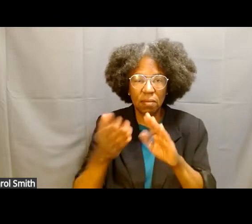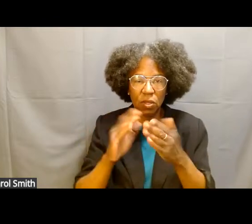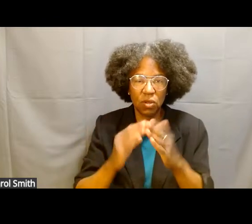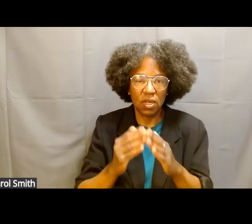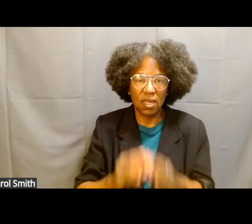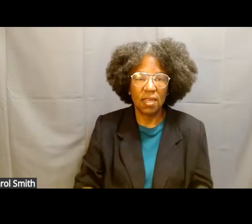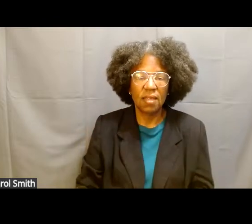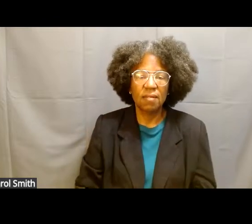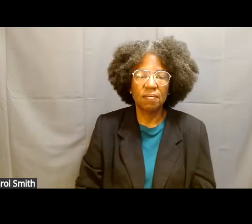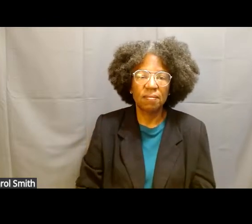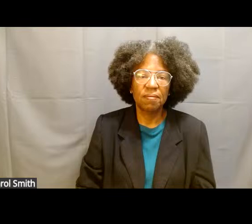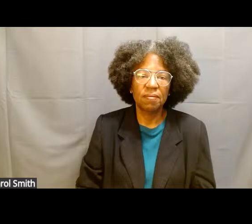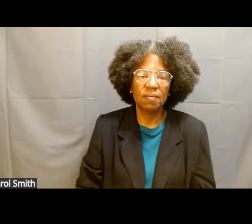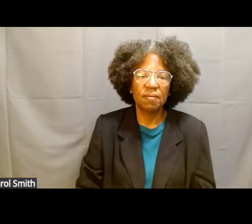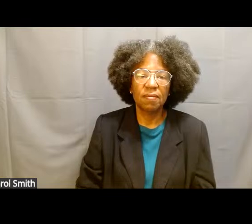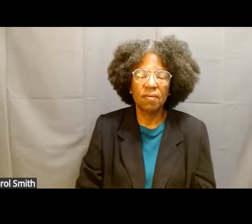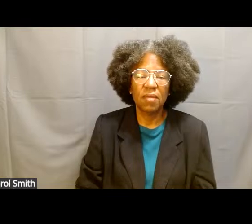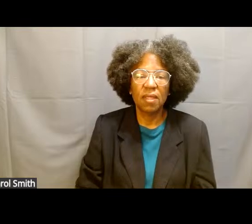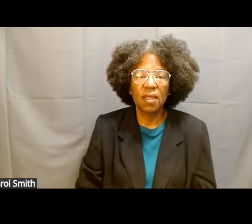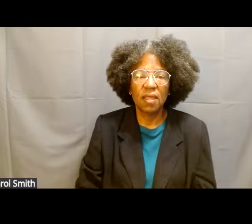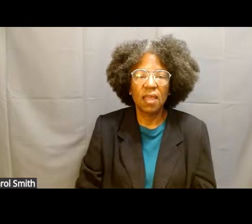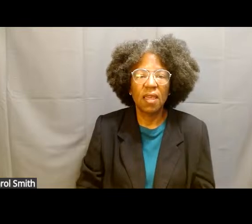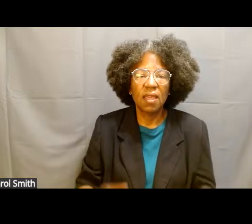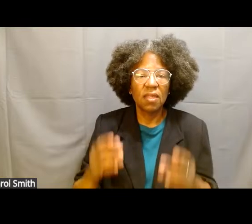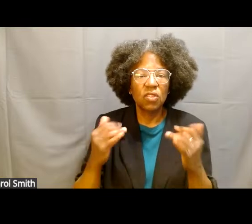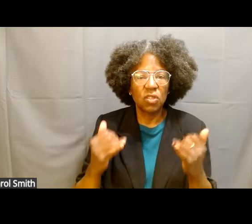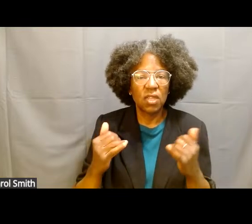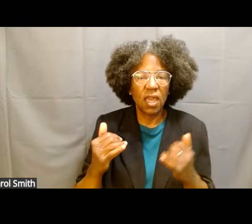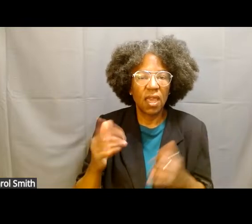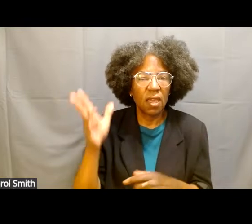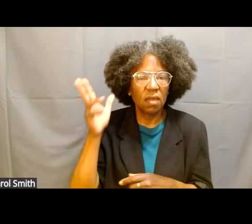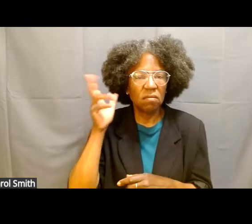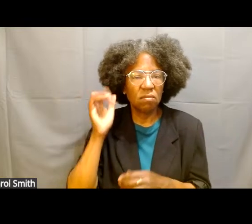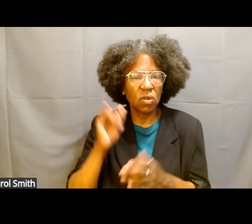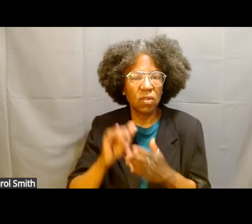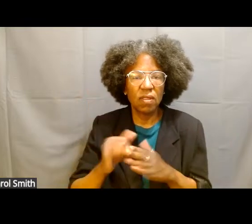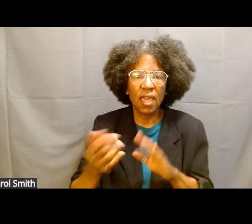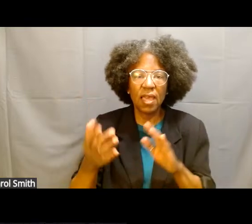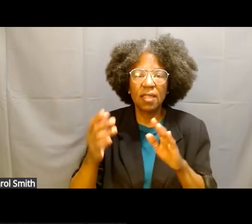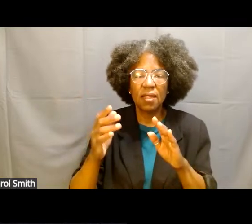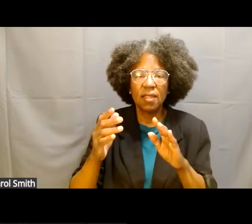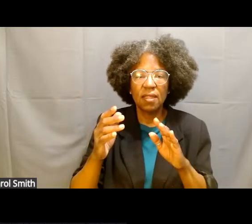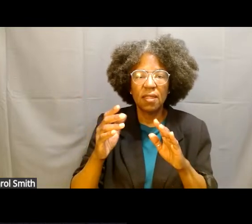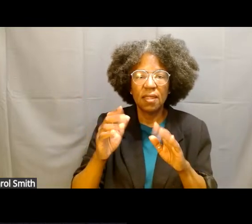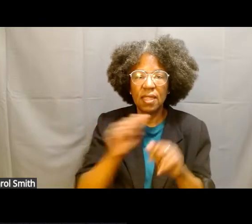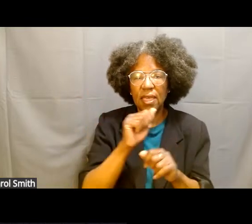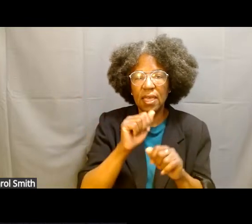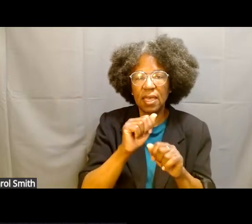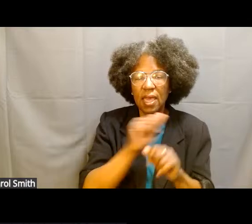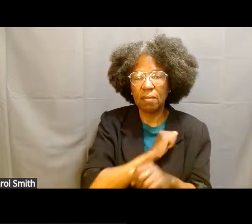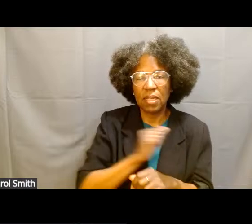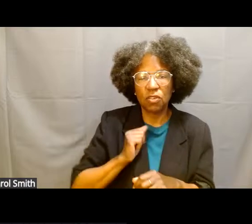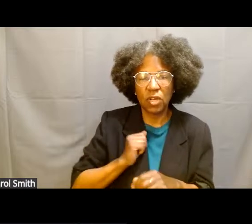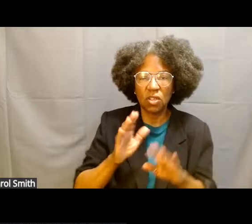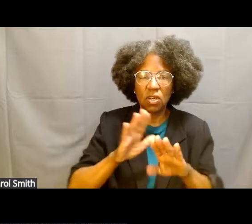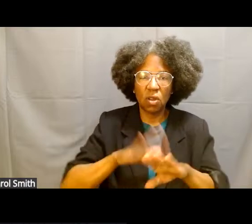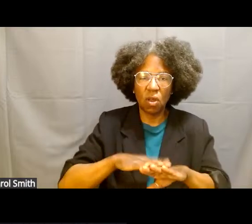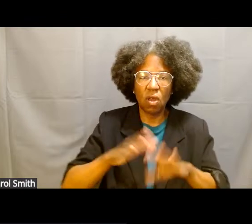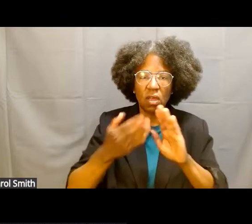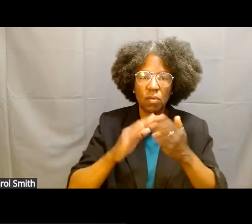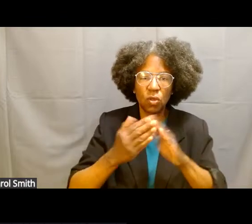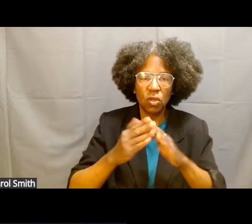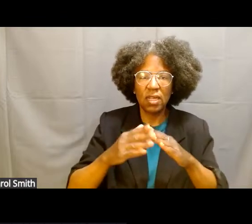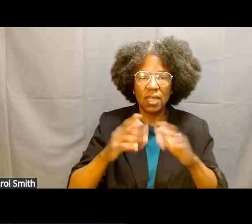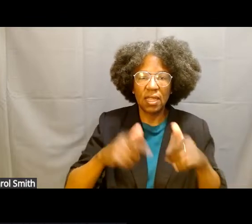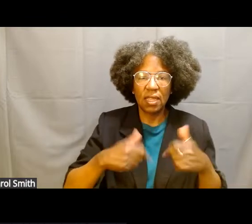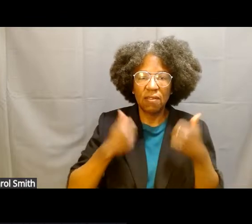Today, there was word that the Administration on Community Living is being evaluated